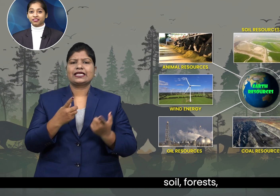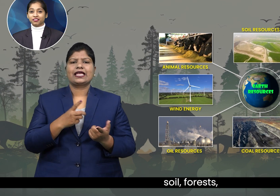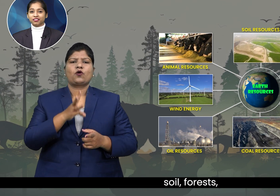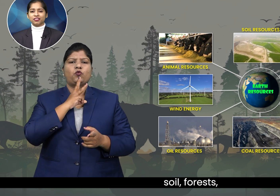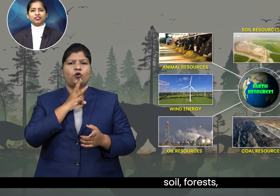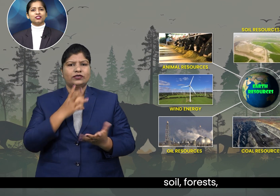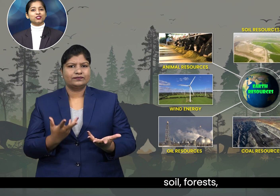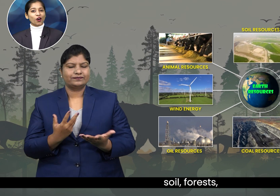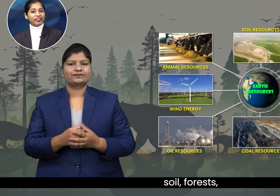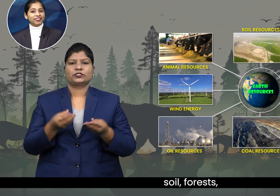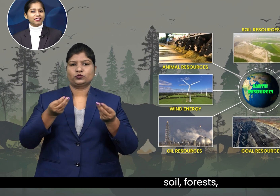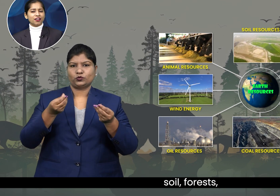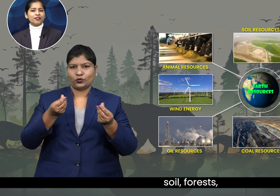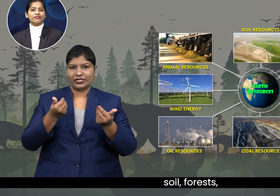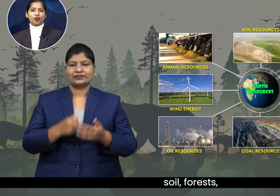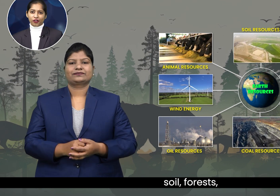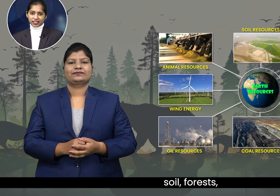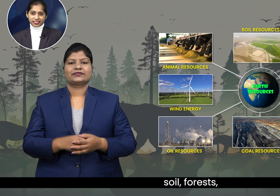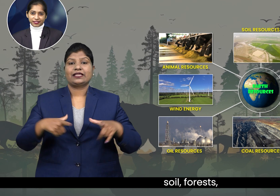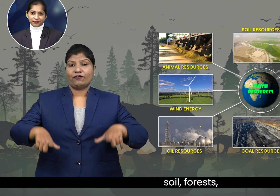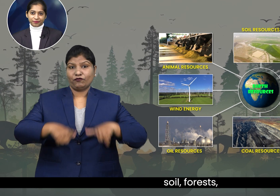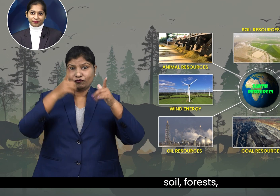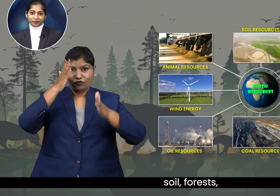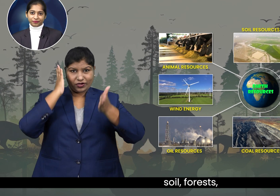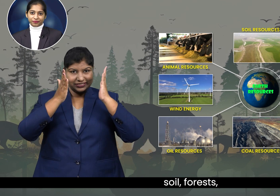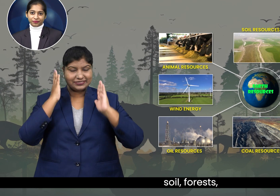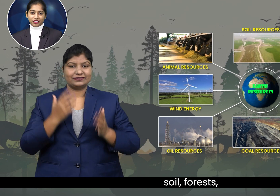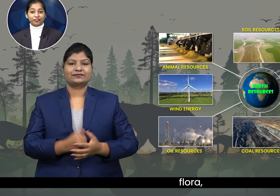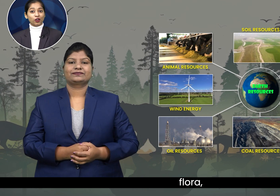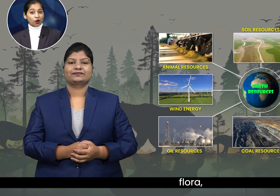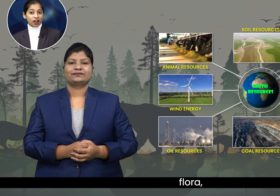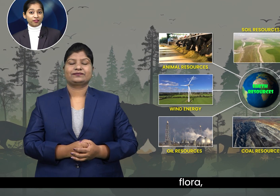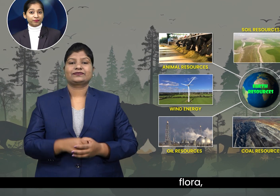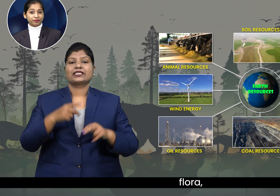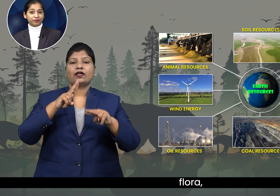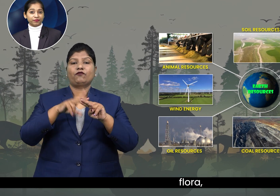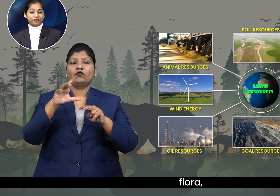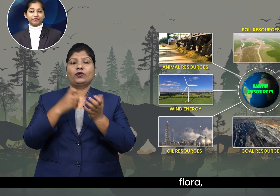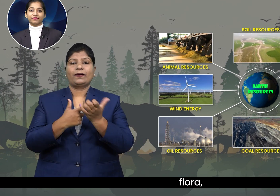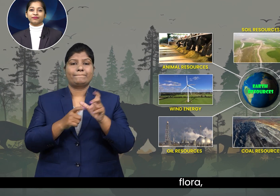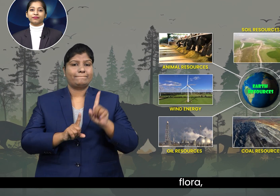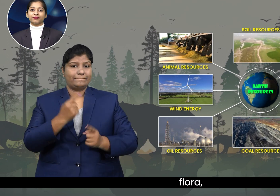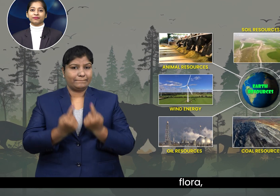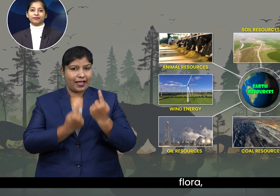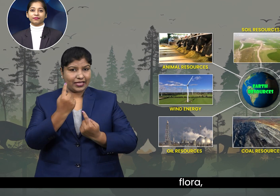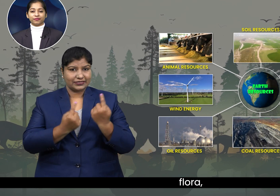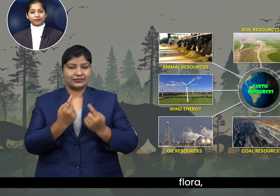water, soil, forests, flora,